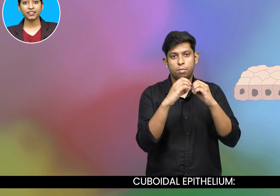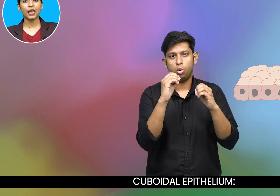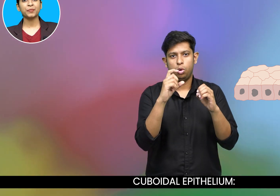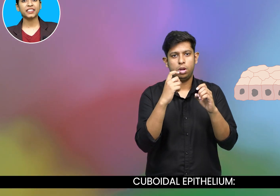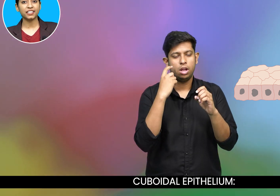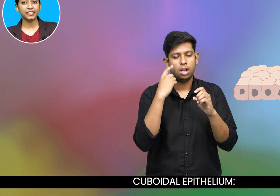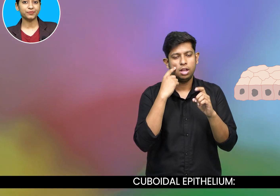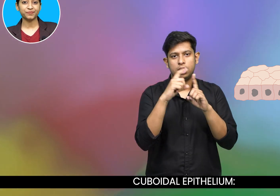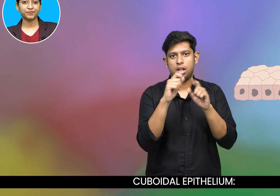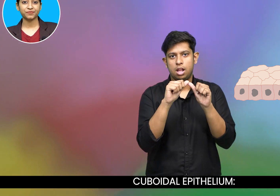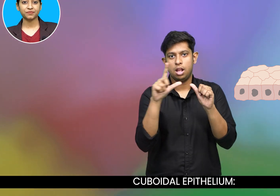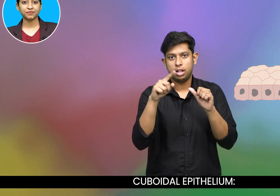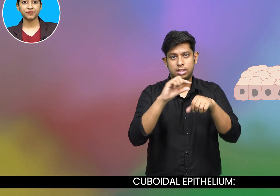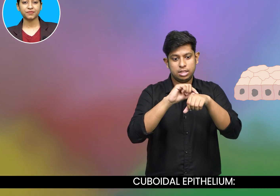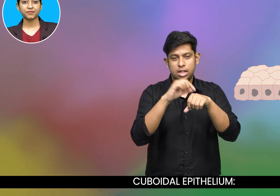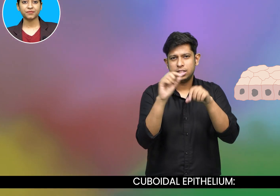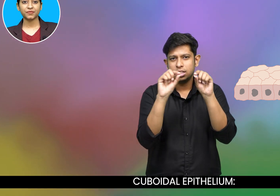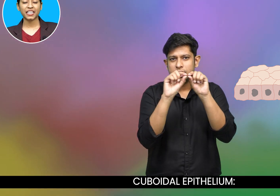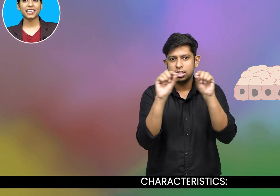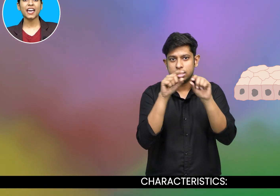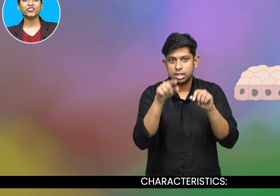Cuboidal epithelium.